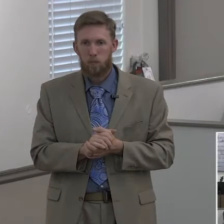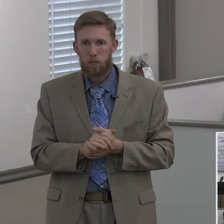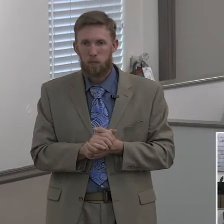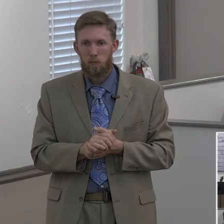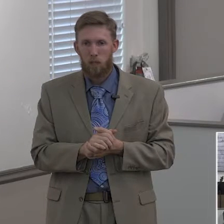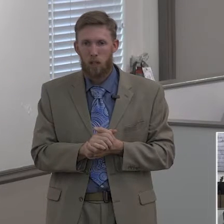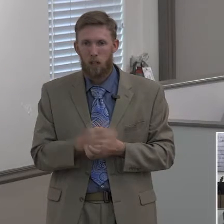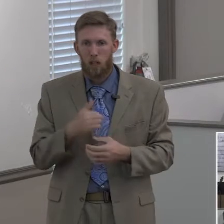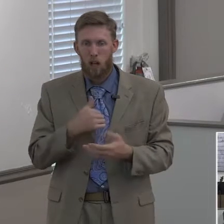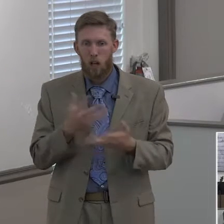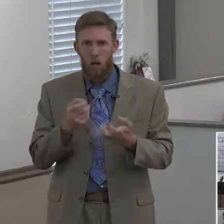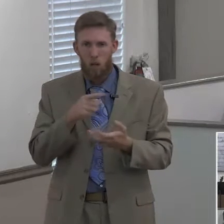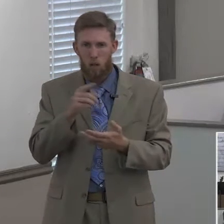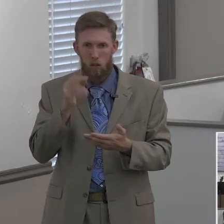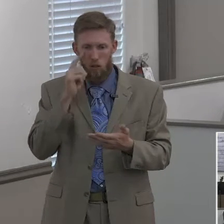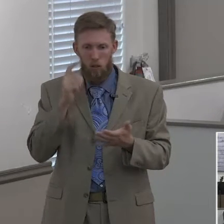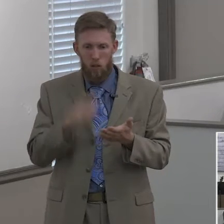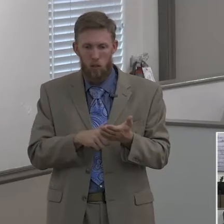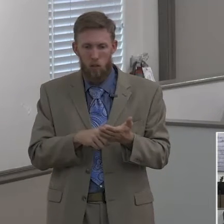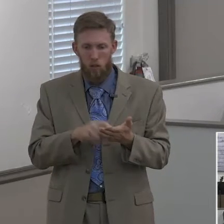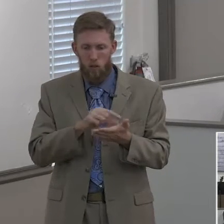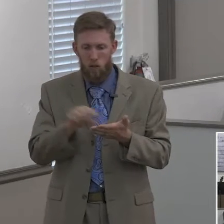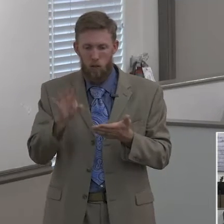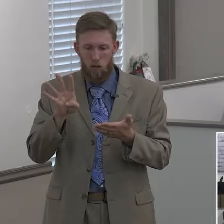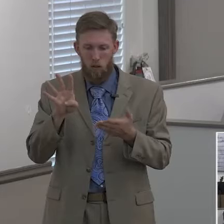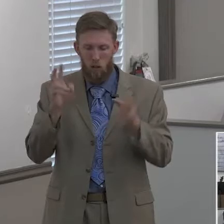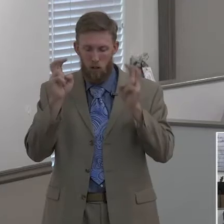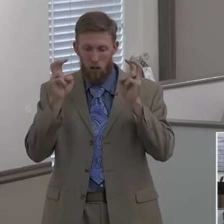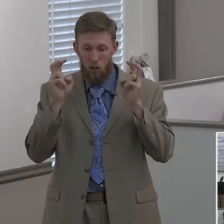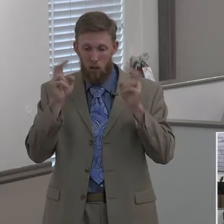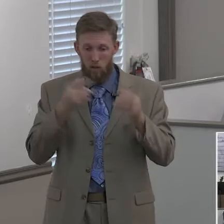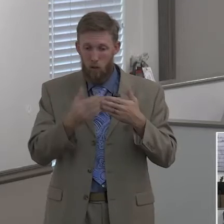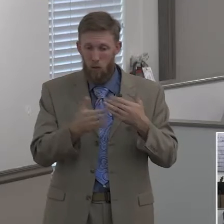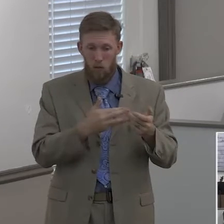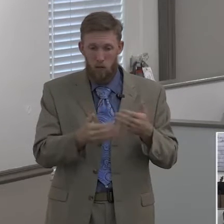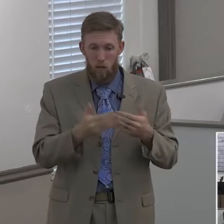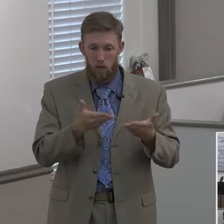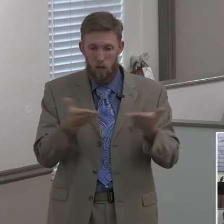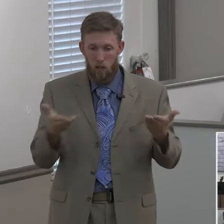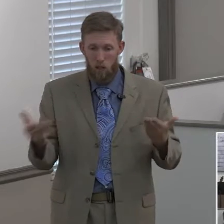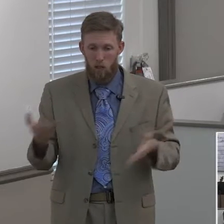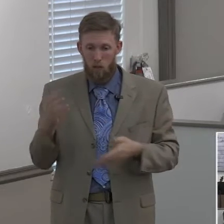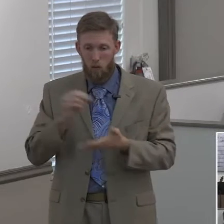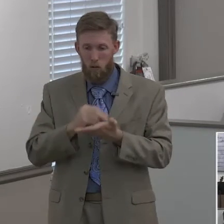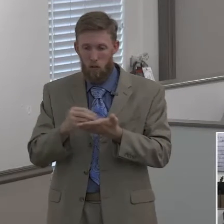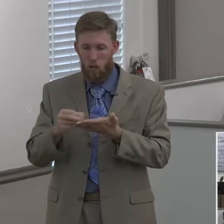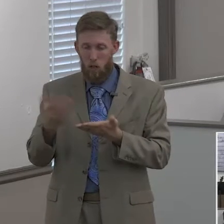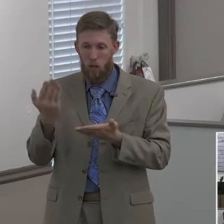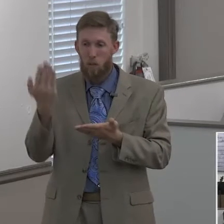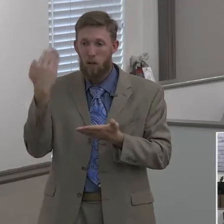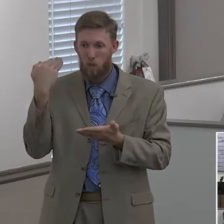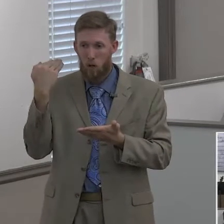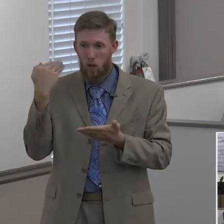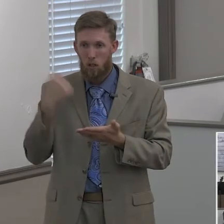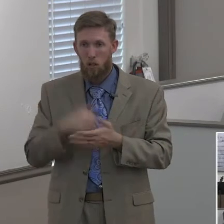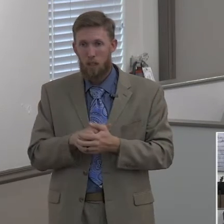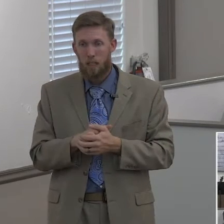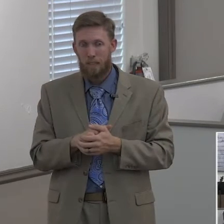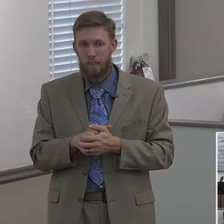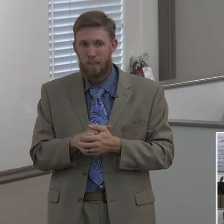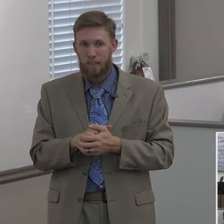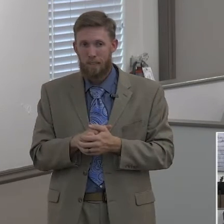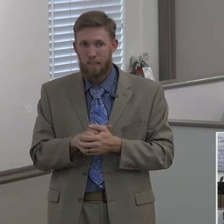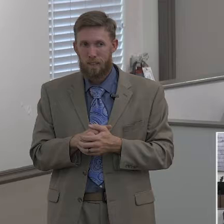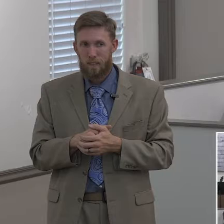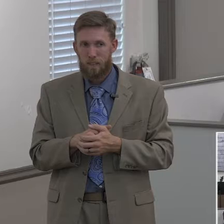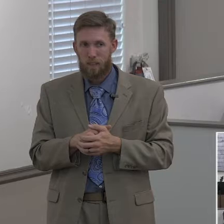Now, I want you to pay particular attention to verse 4. For whatsoever things were written aforetime. Now, that means they were written before